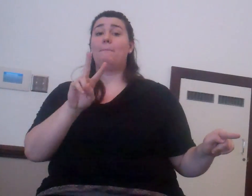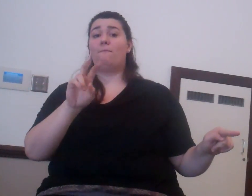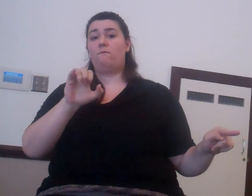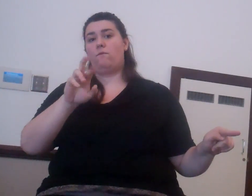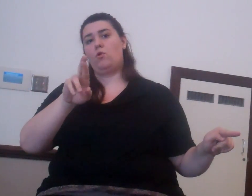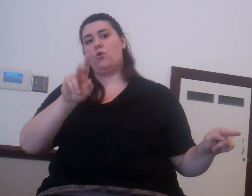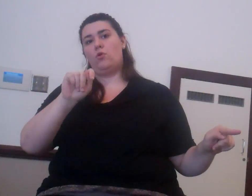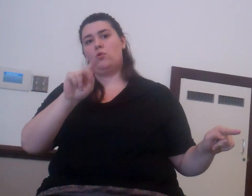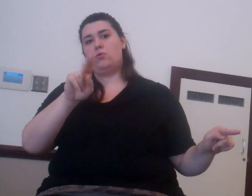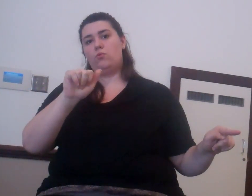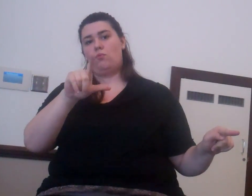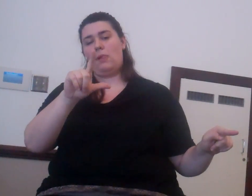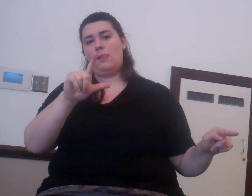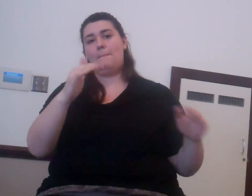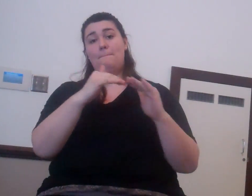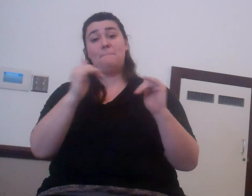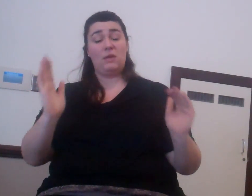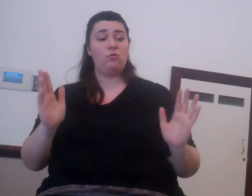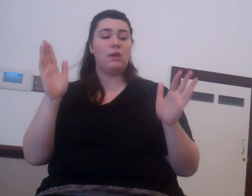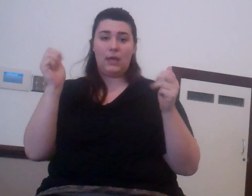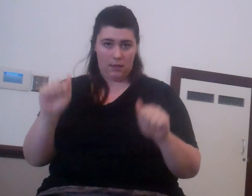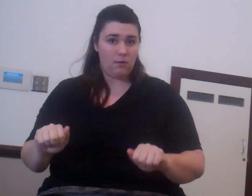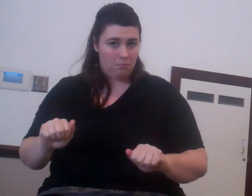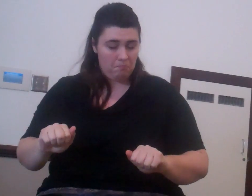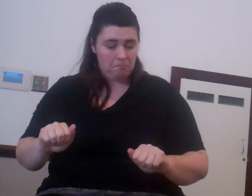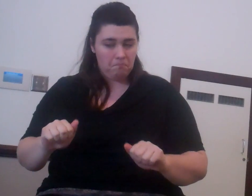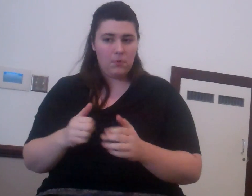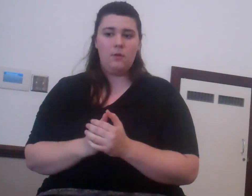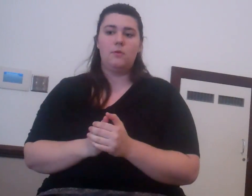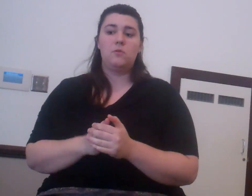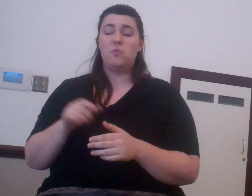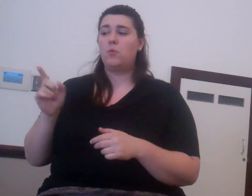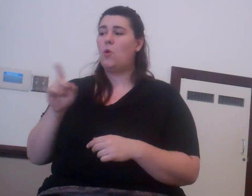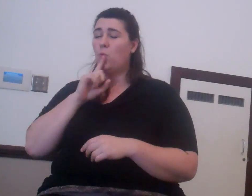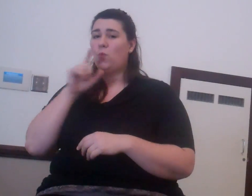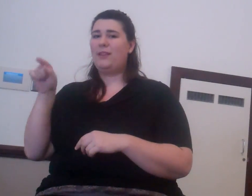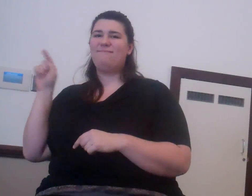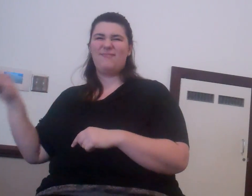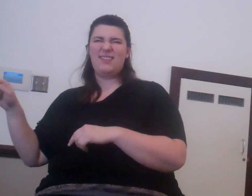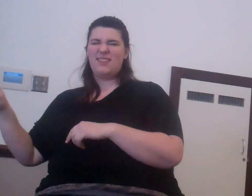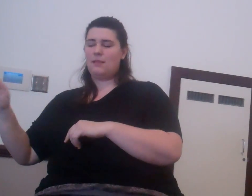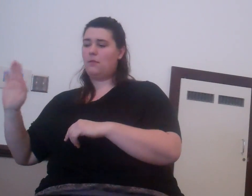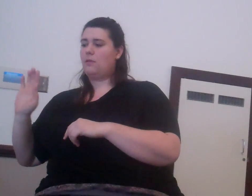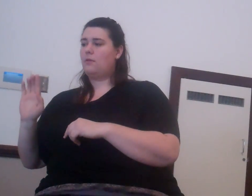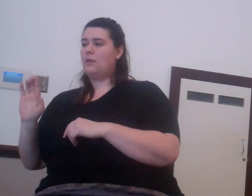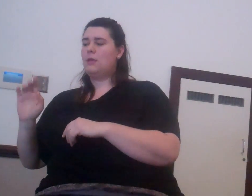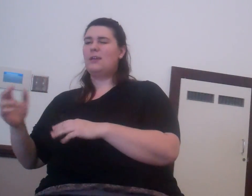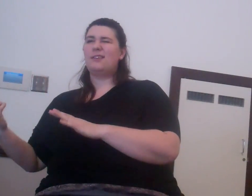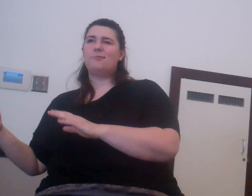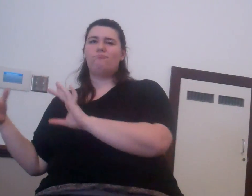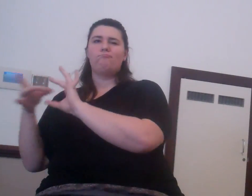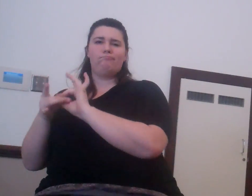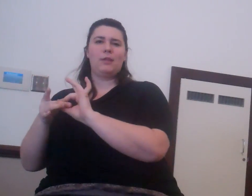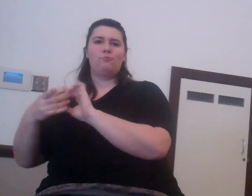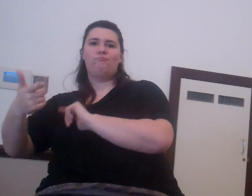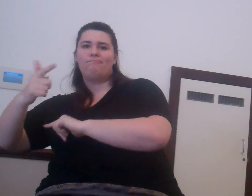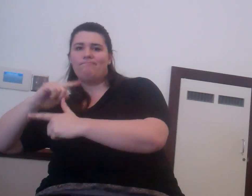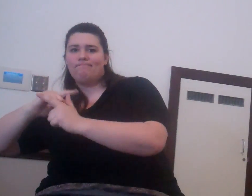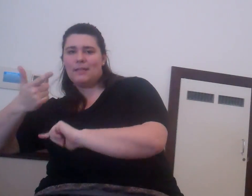what channels you use, and that sort of thing. Okay, make sense? All right. So let's talk